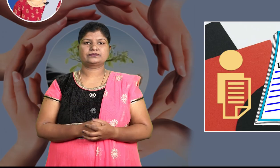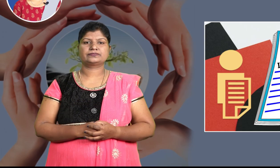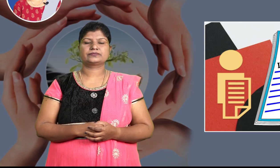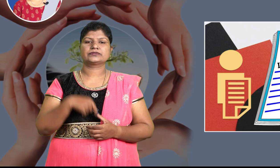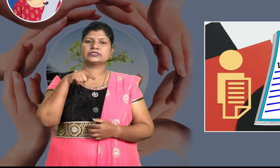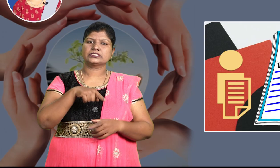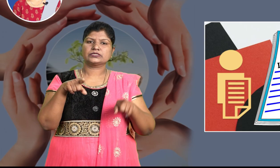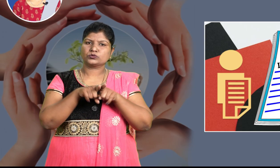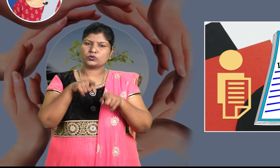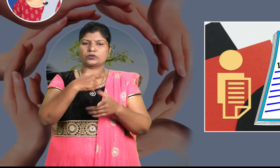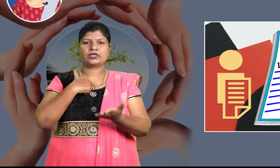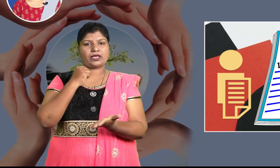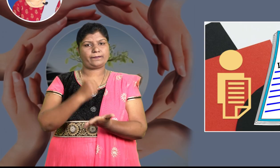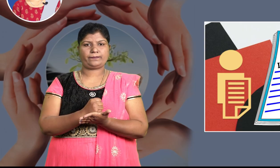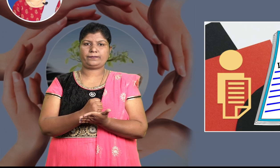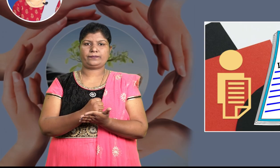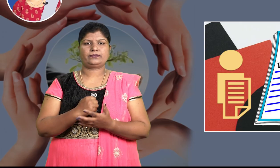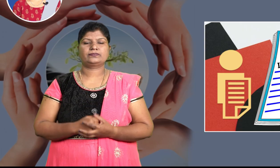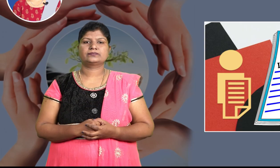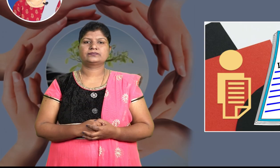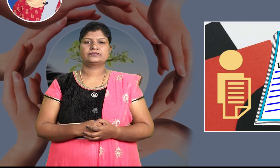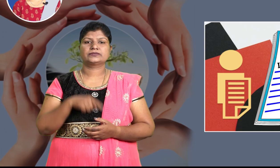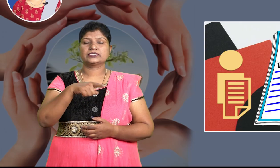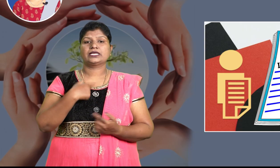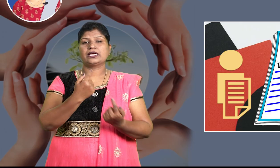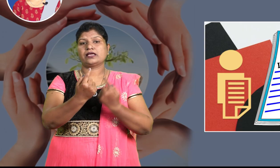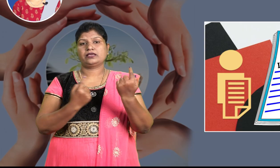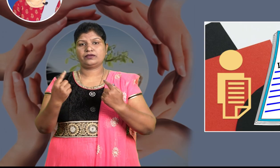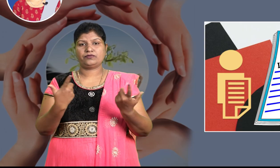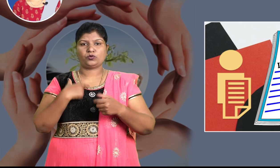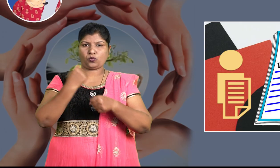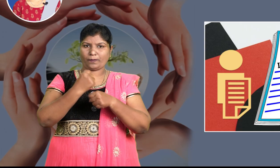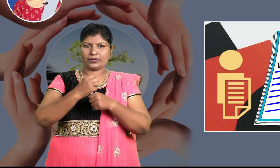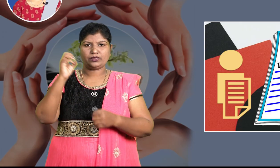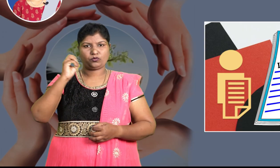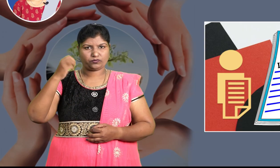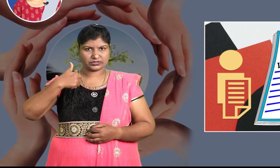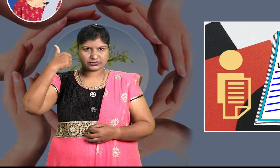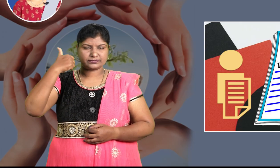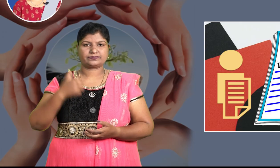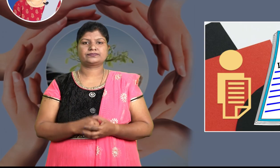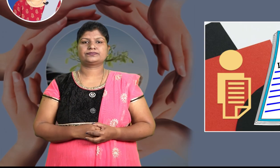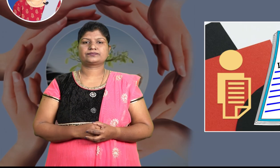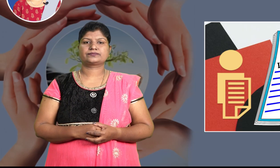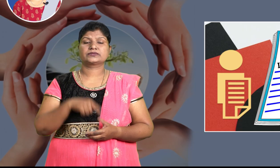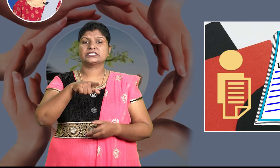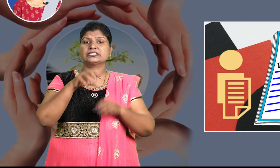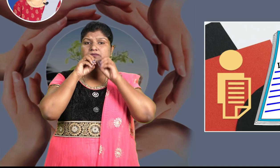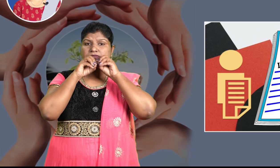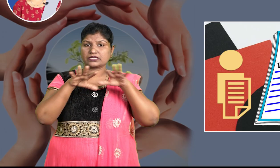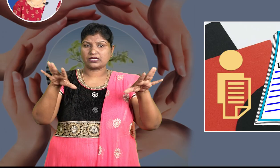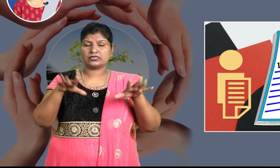it is also compulsory for every government officer to declare